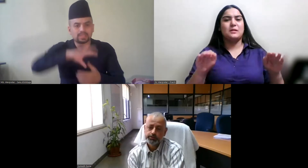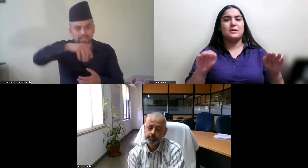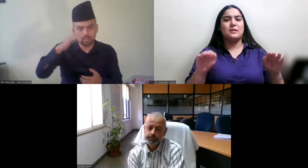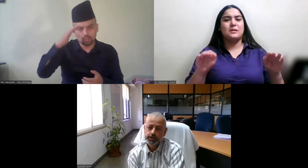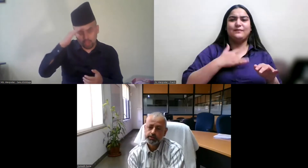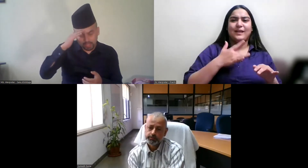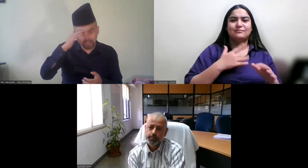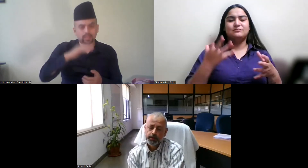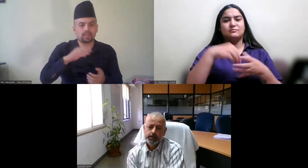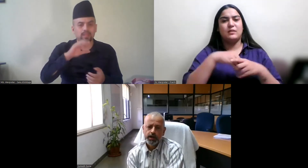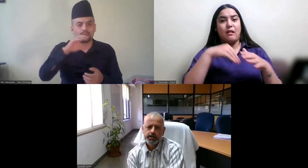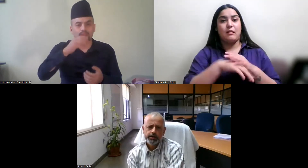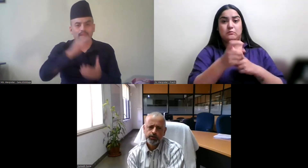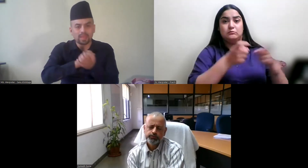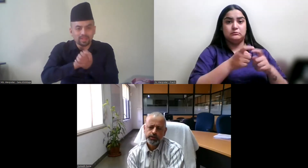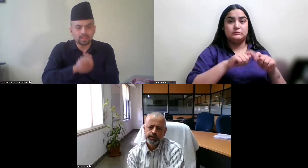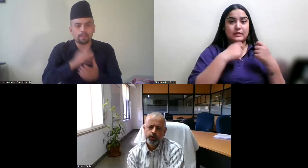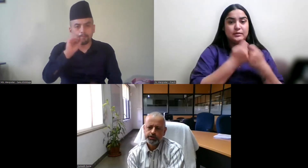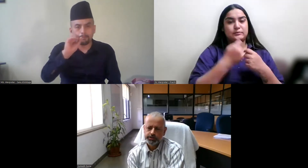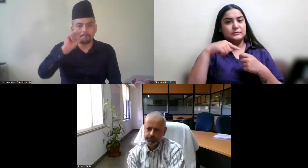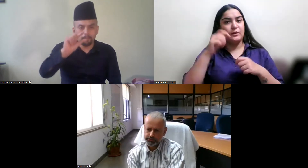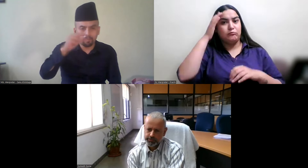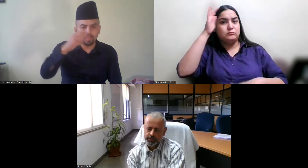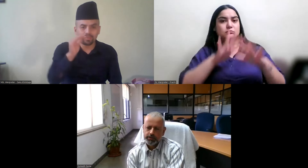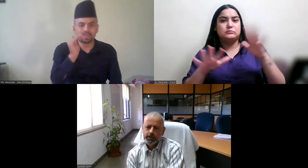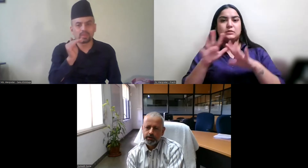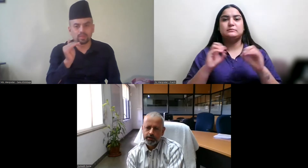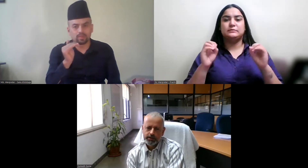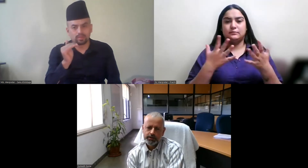child-friendly panchayat are kind of laboratories